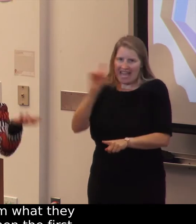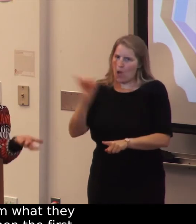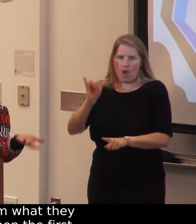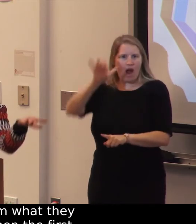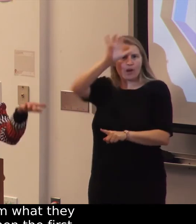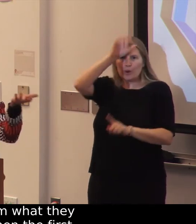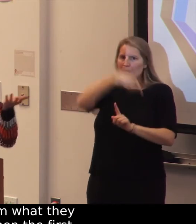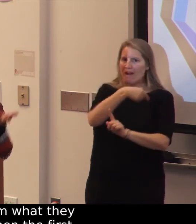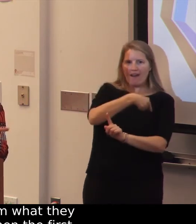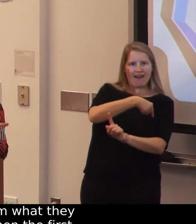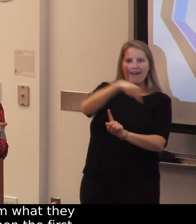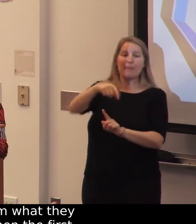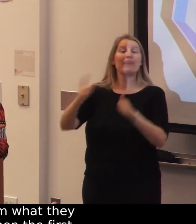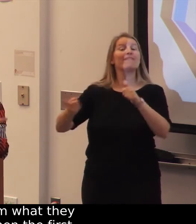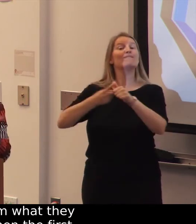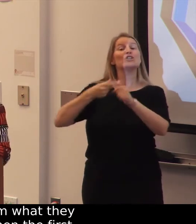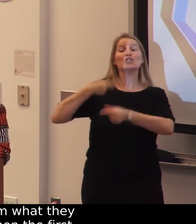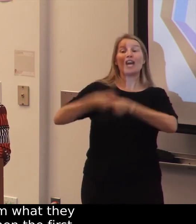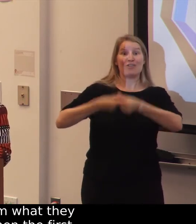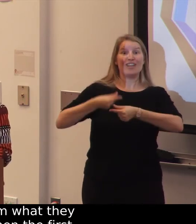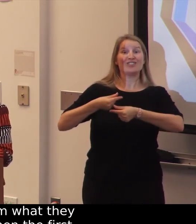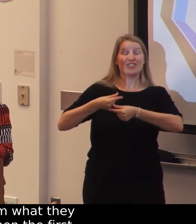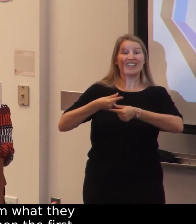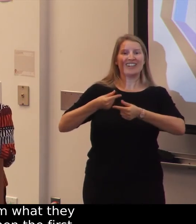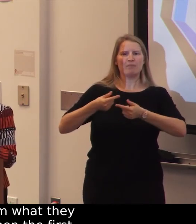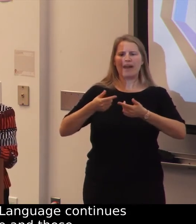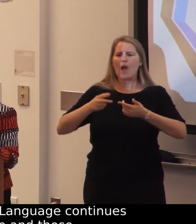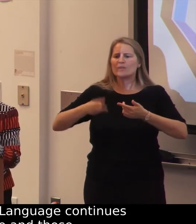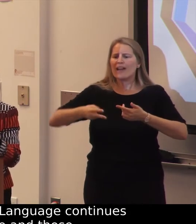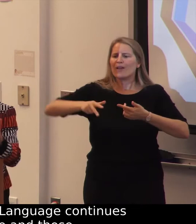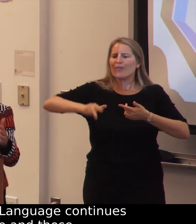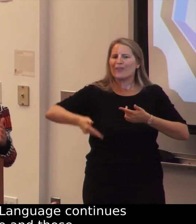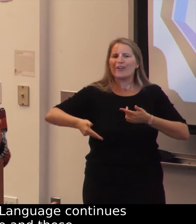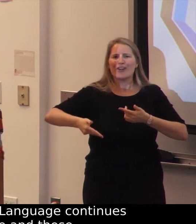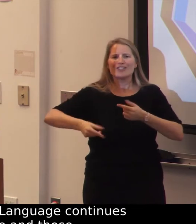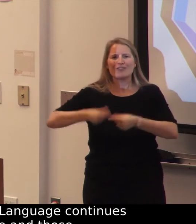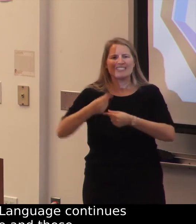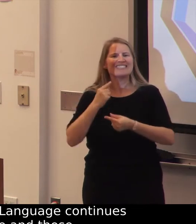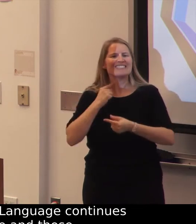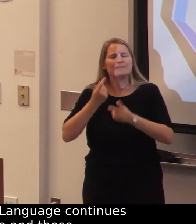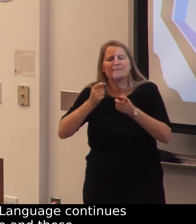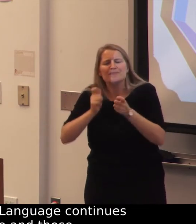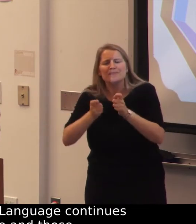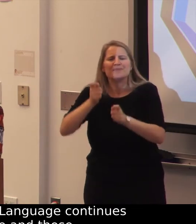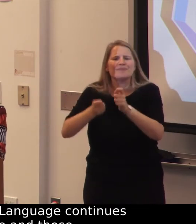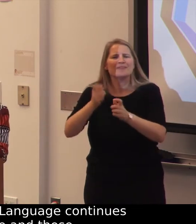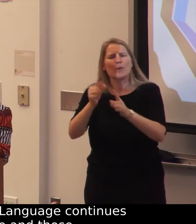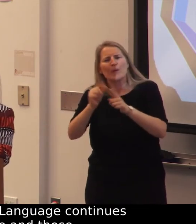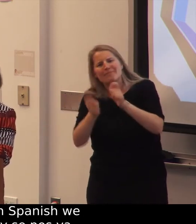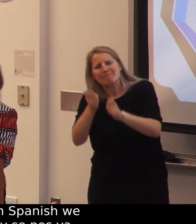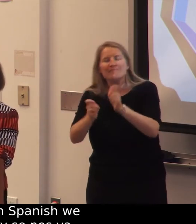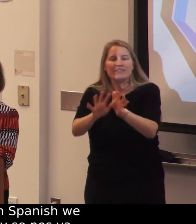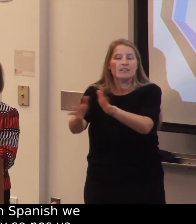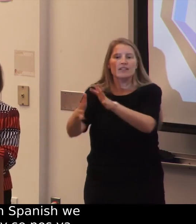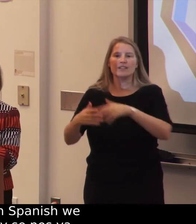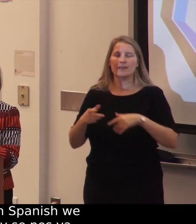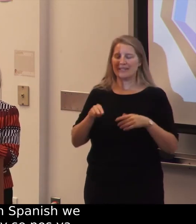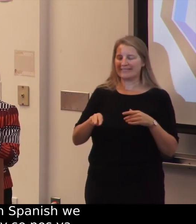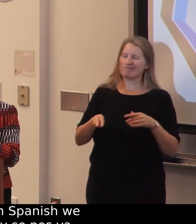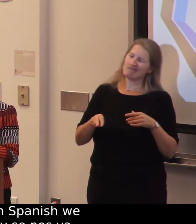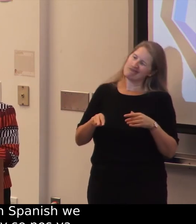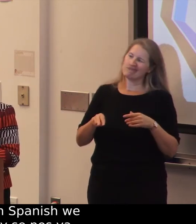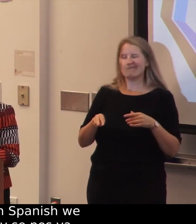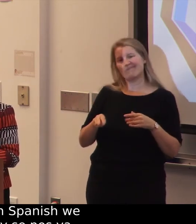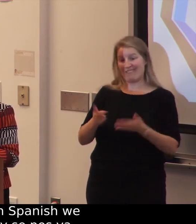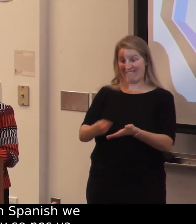they spoke when the first generations came, right? So that always happens. Language continues to change, and those of us who are here,